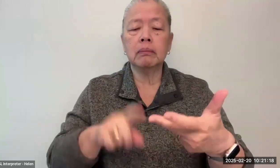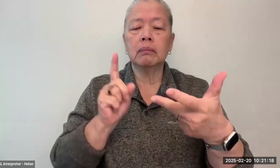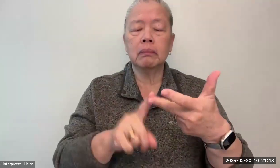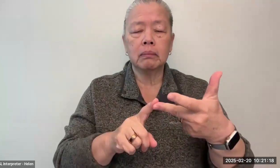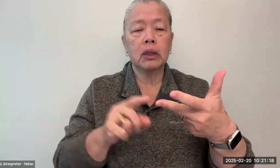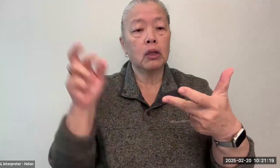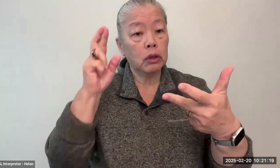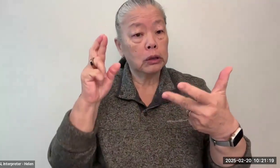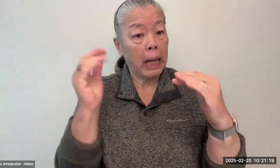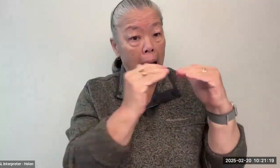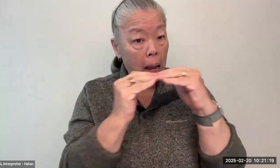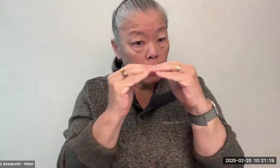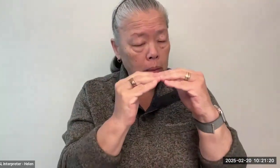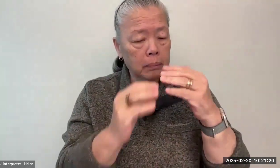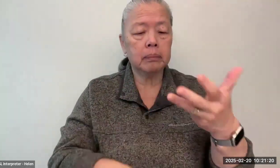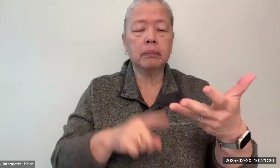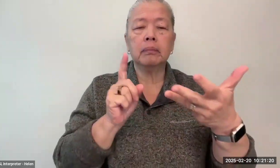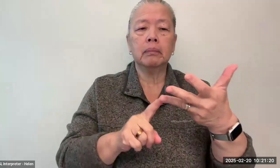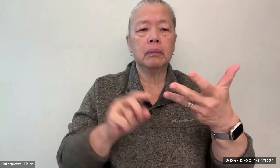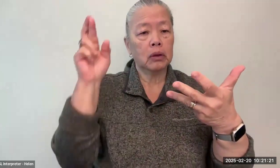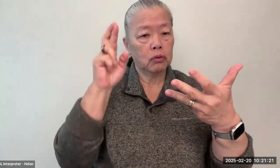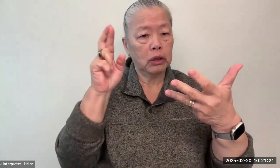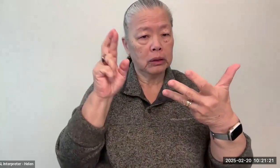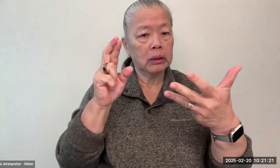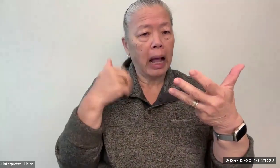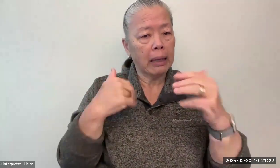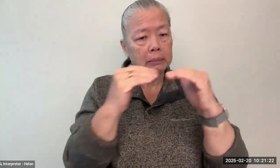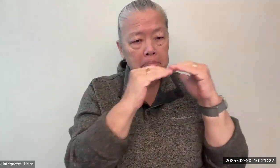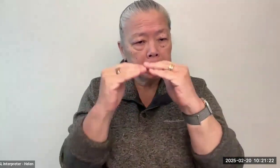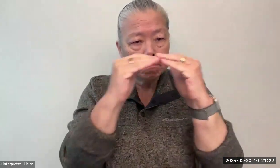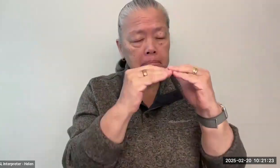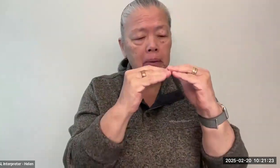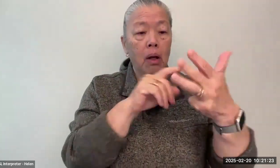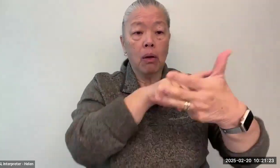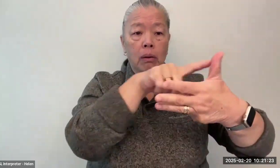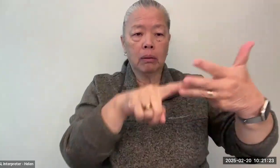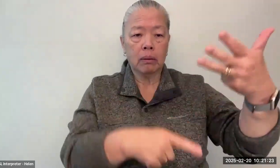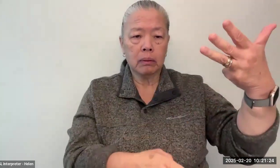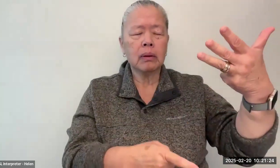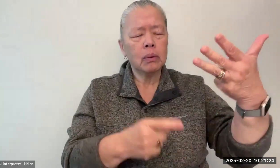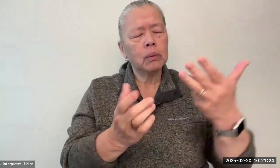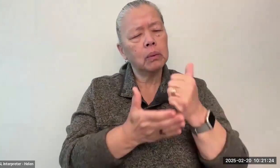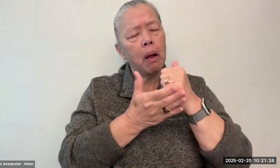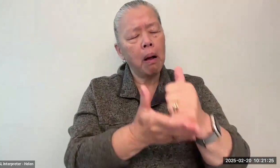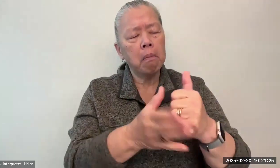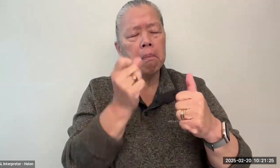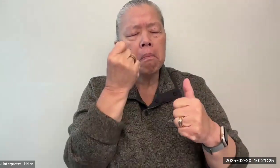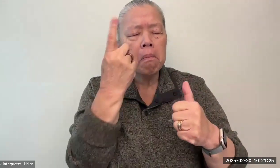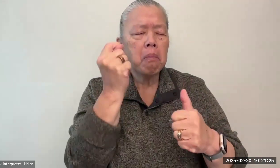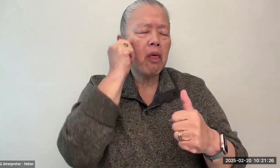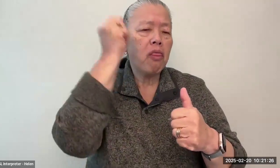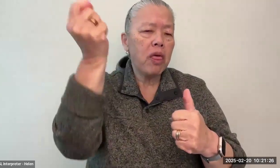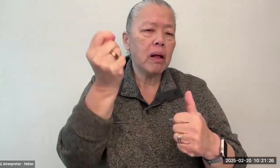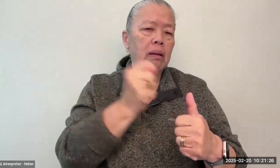and that regionalization is connectional. Together, these 4 affirmations aim to give a better sense of what the theological concept